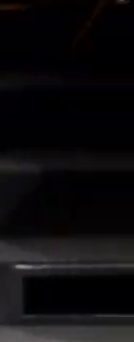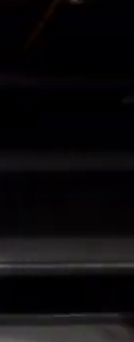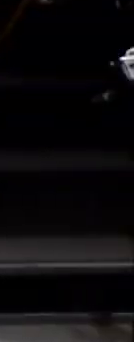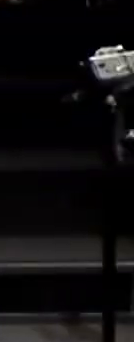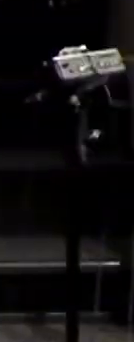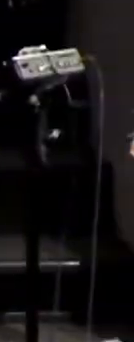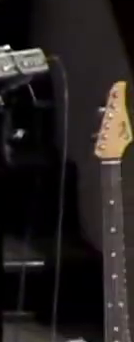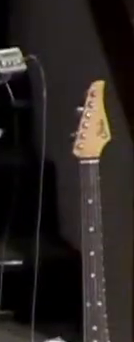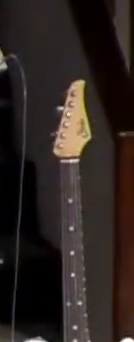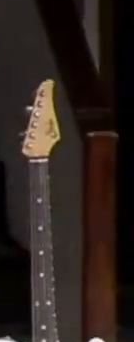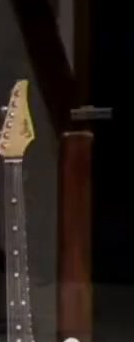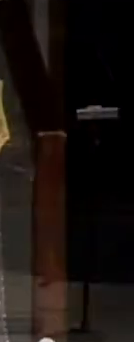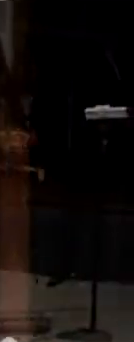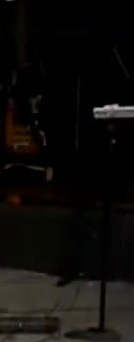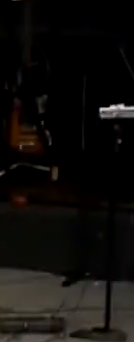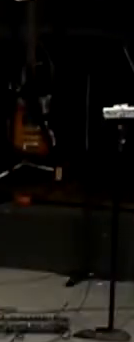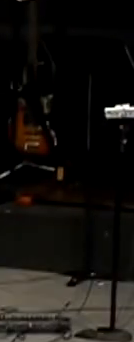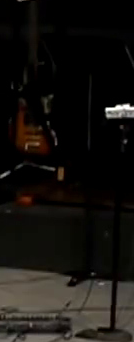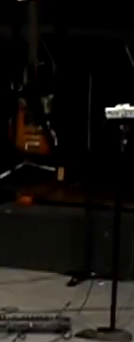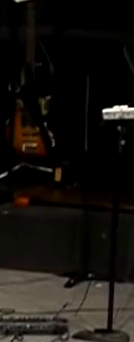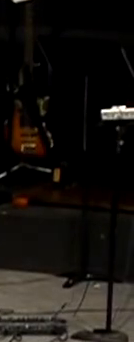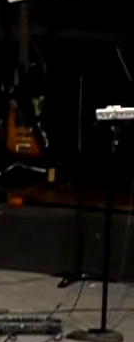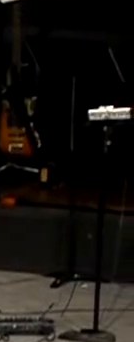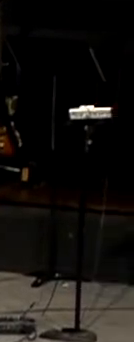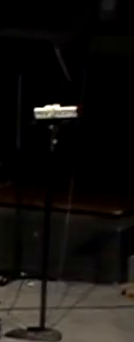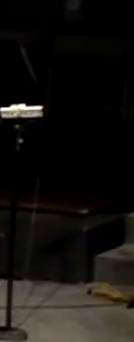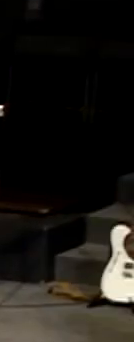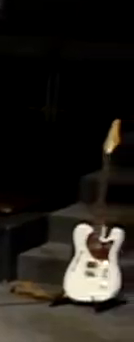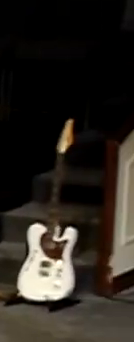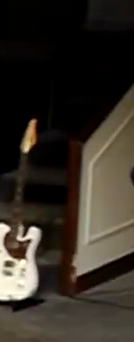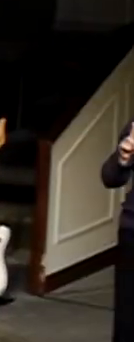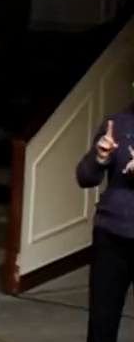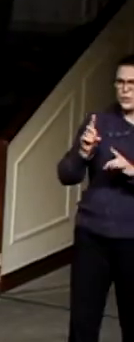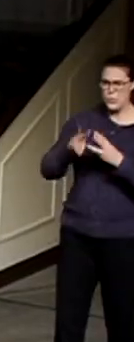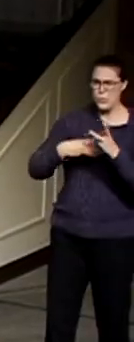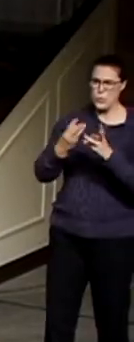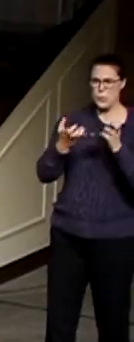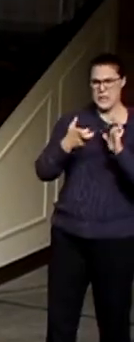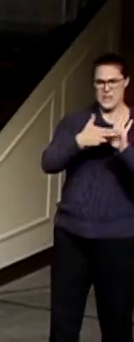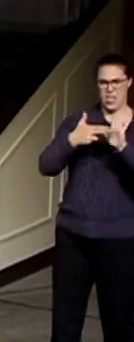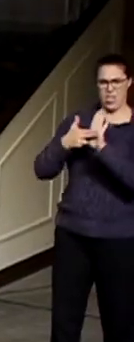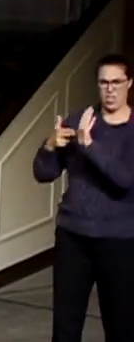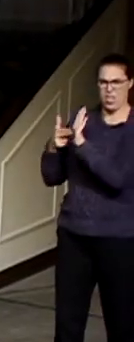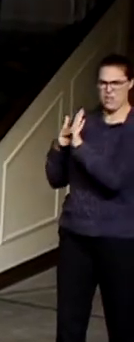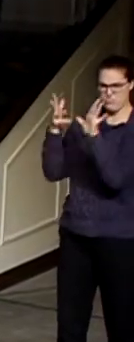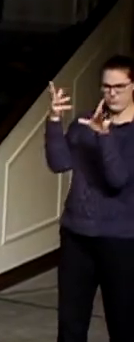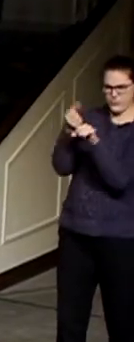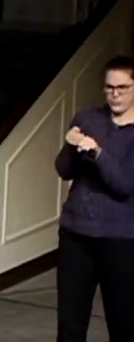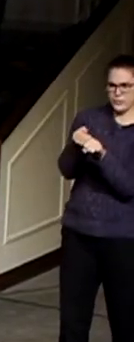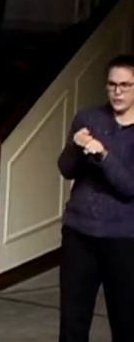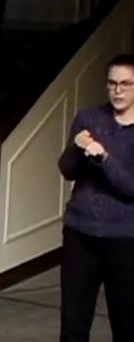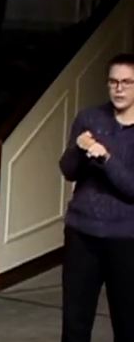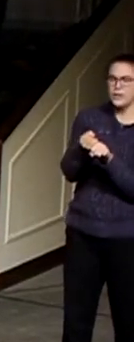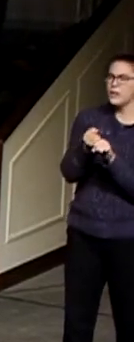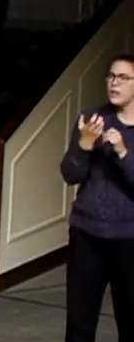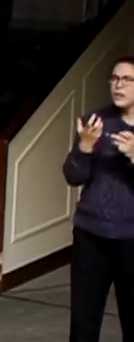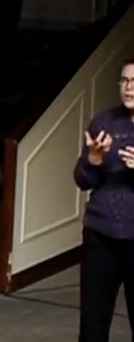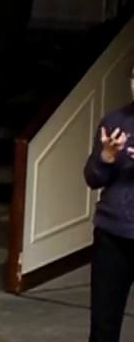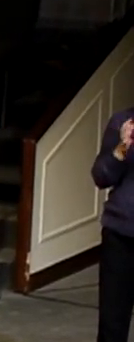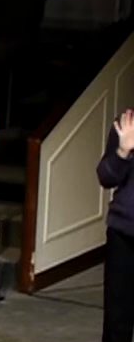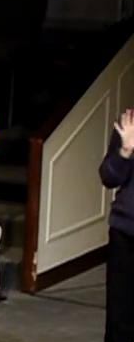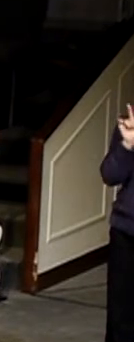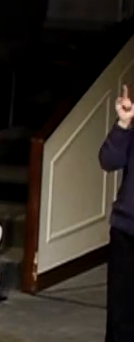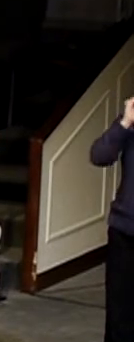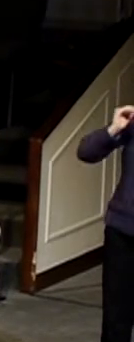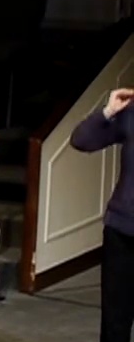the ways the world wants to dilute and then distill, God, you're so much greater than all of that.